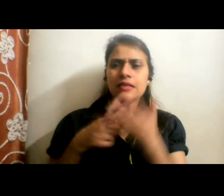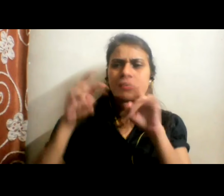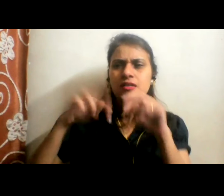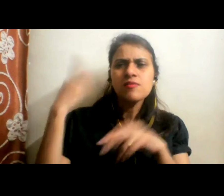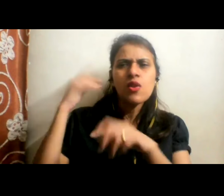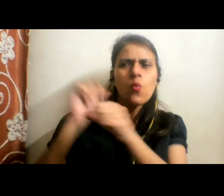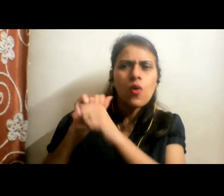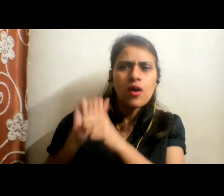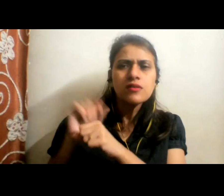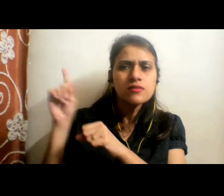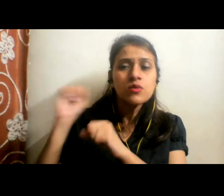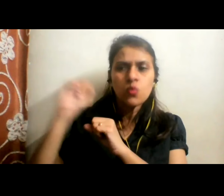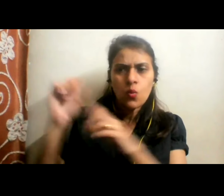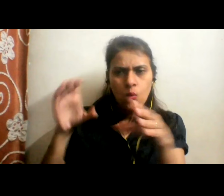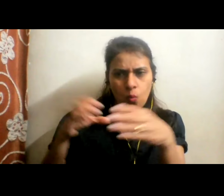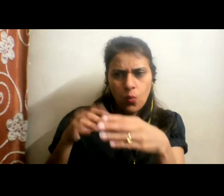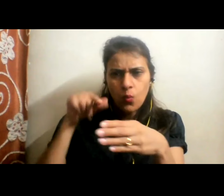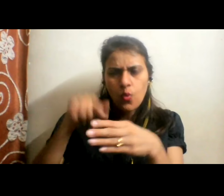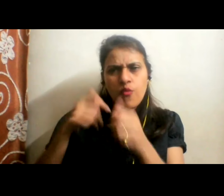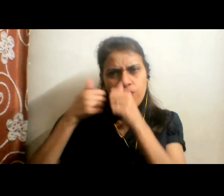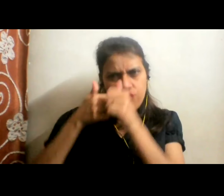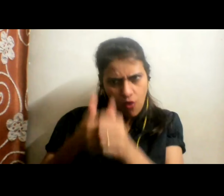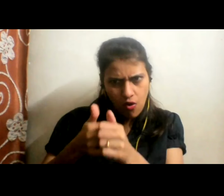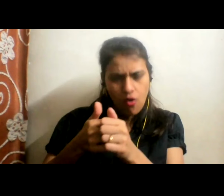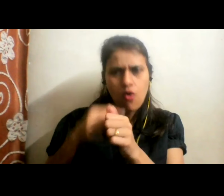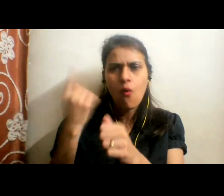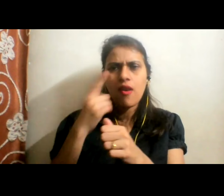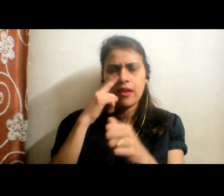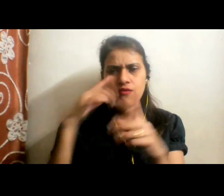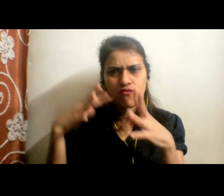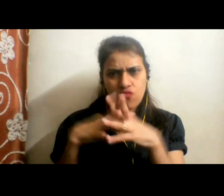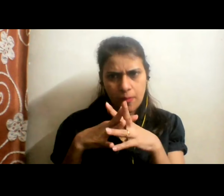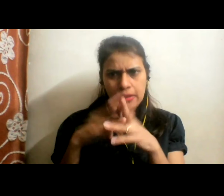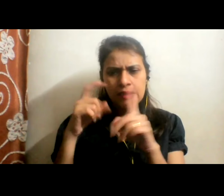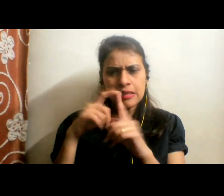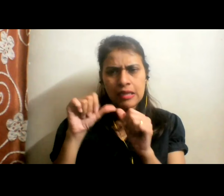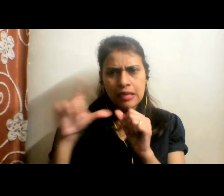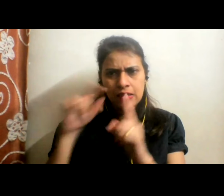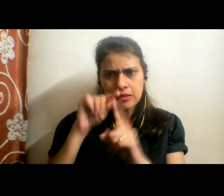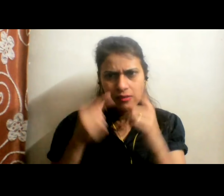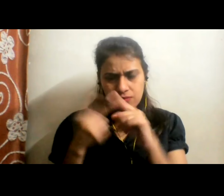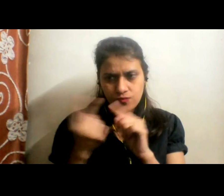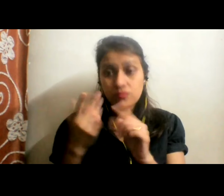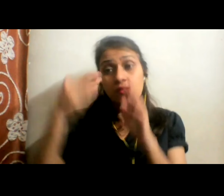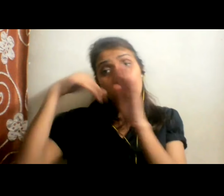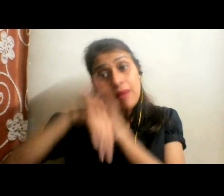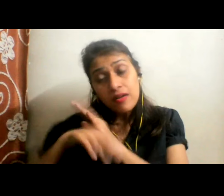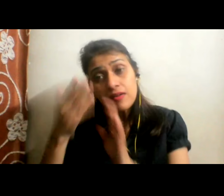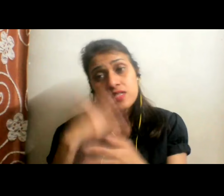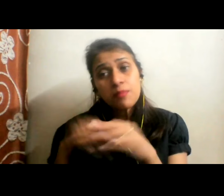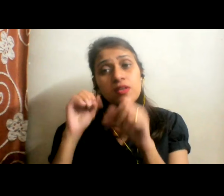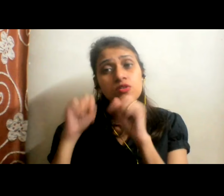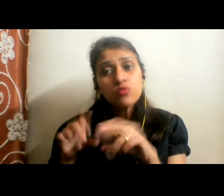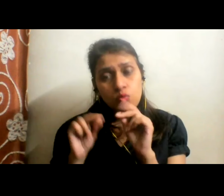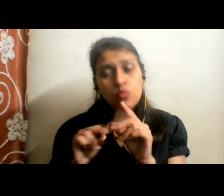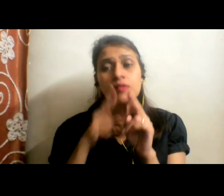measured marginality. What do you, because I'm sure there will be different definitions of marginality. In sociology, it would be defined in different